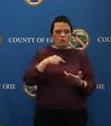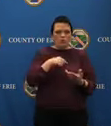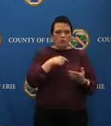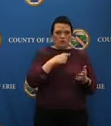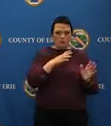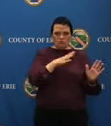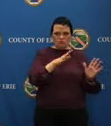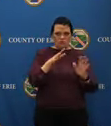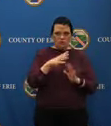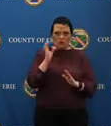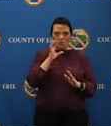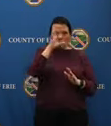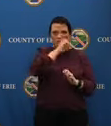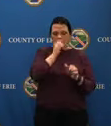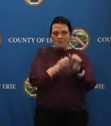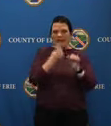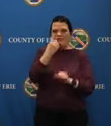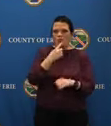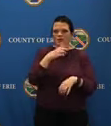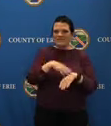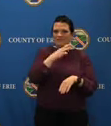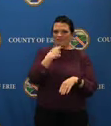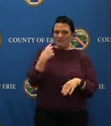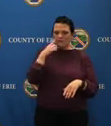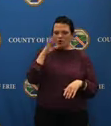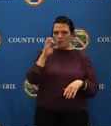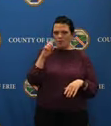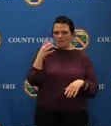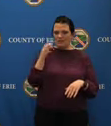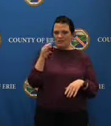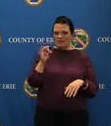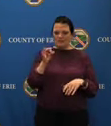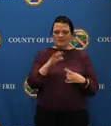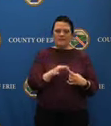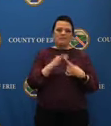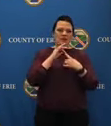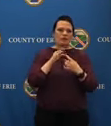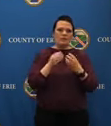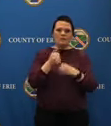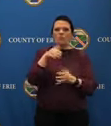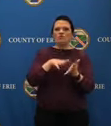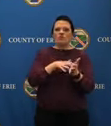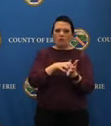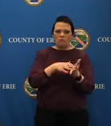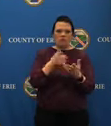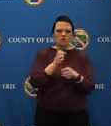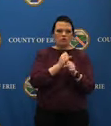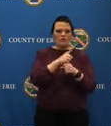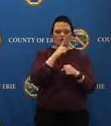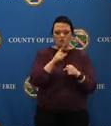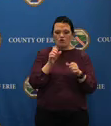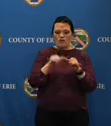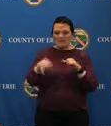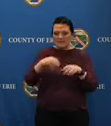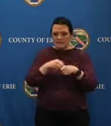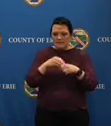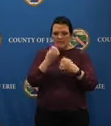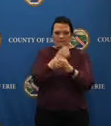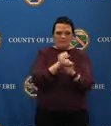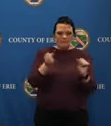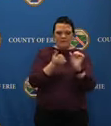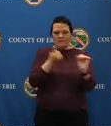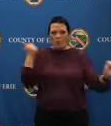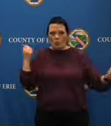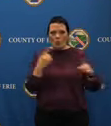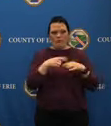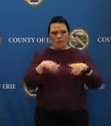everybody as though they could be at risk for COVID-19, especially our most vulnerable, and make sure that they stay safe, they stay indoors, they stay away from